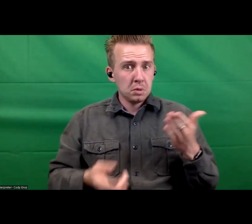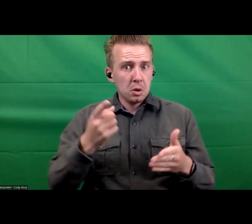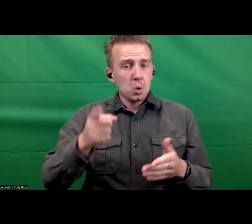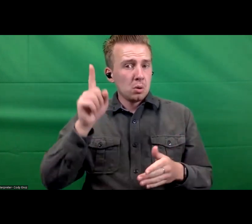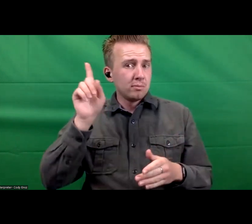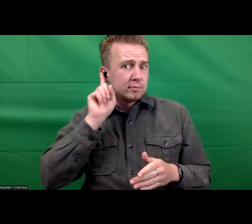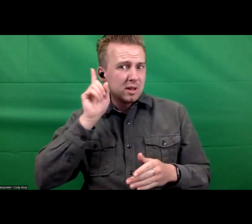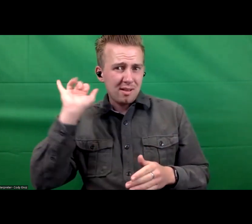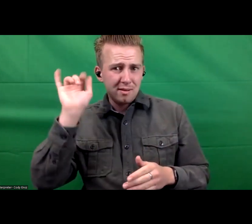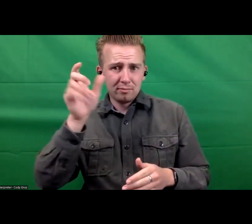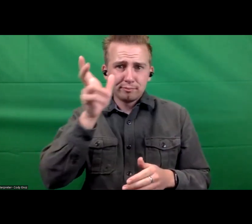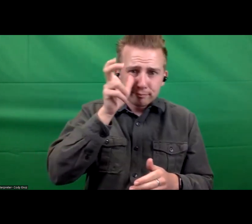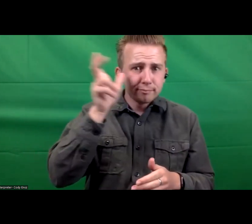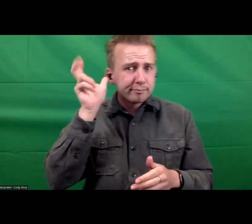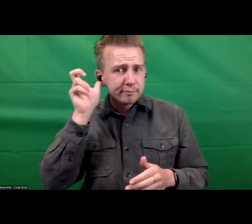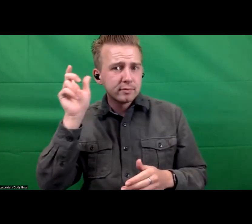So,